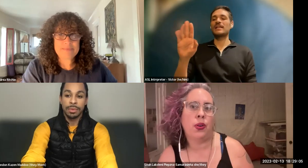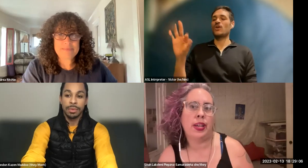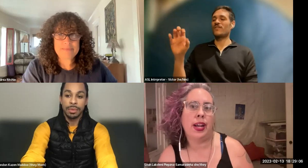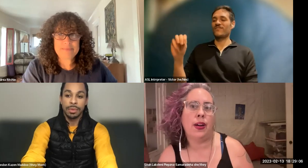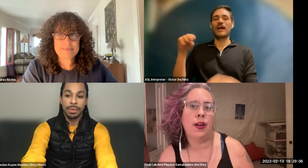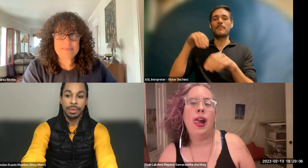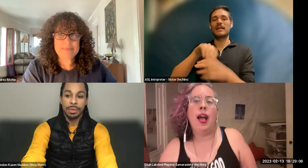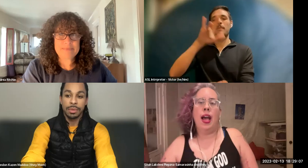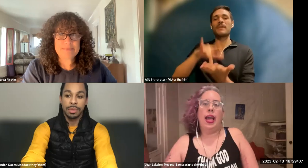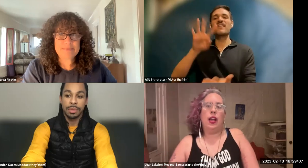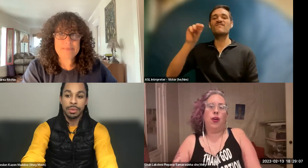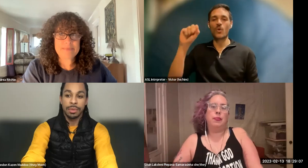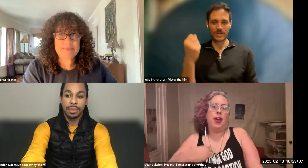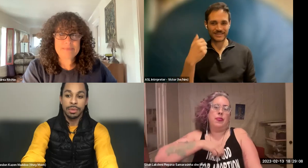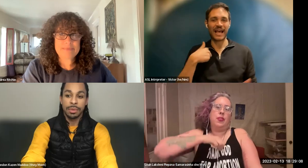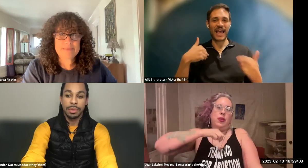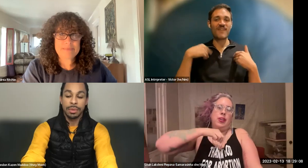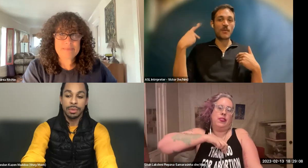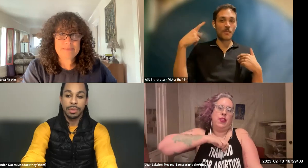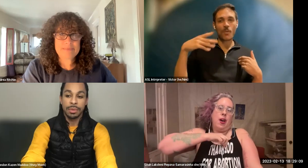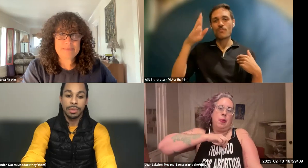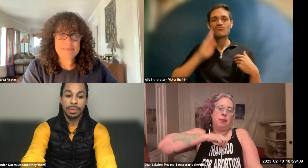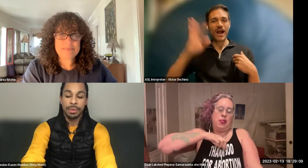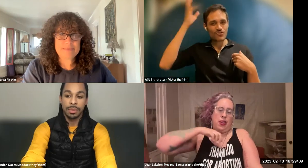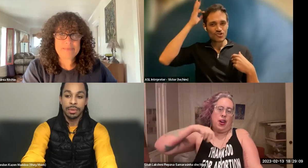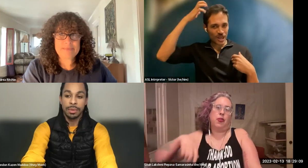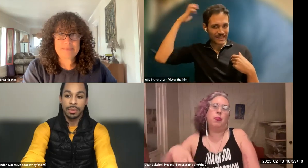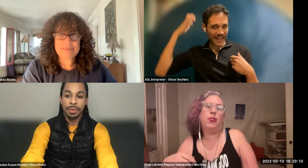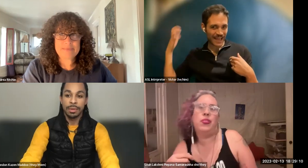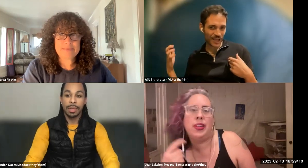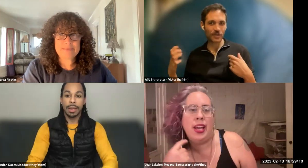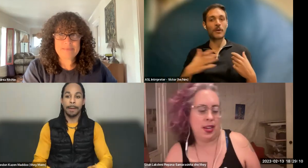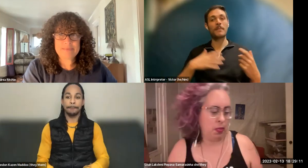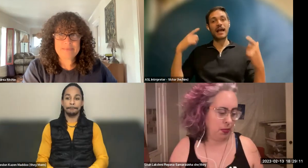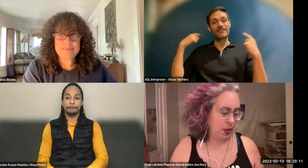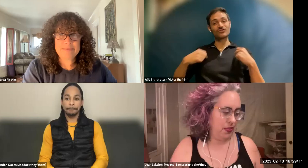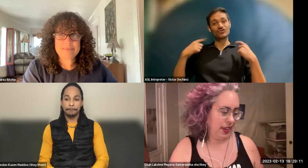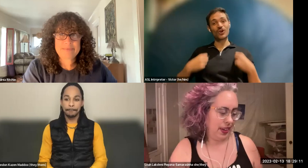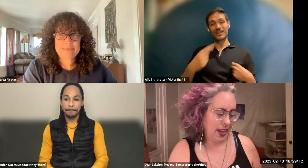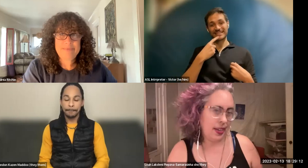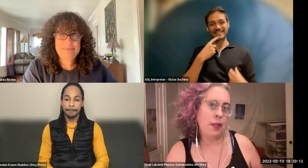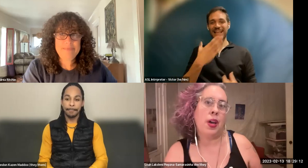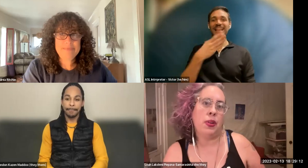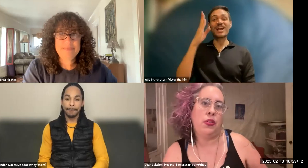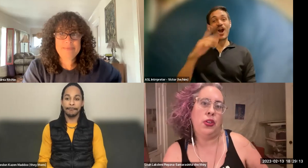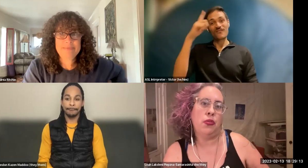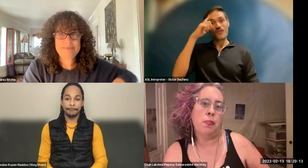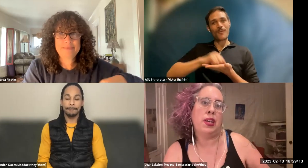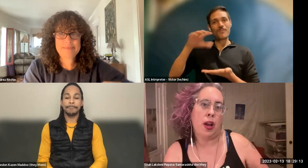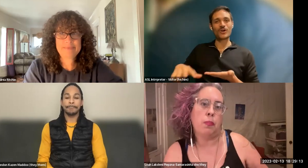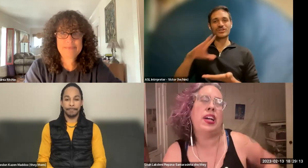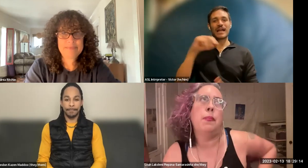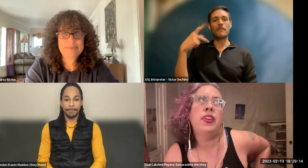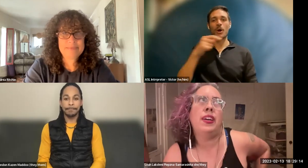brown curly hair, a crop top that reads, thank God for abortion, and purple lipstick. And I'm coming to you